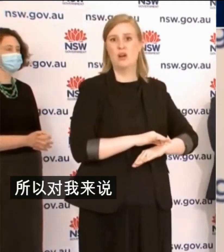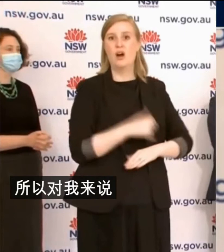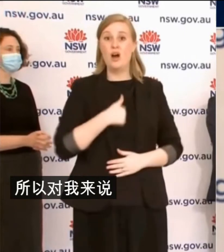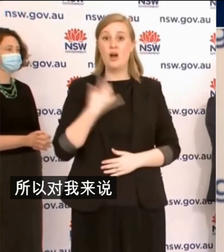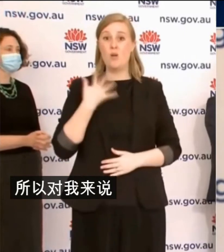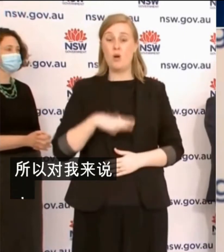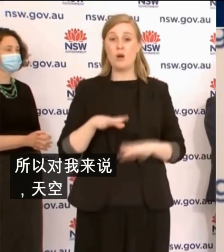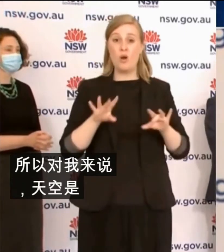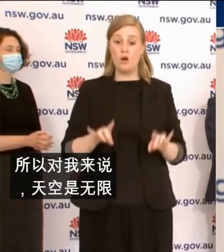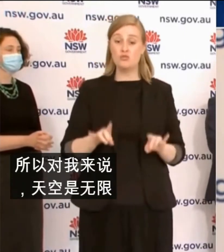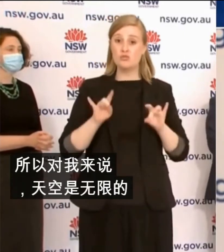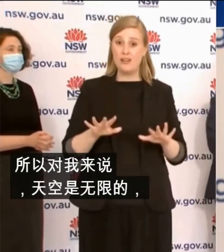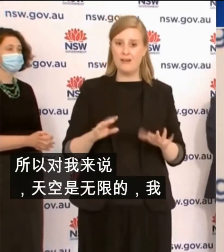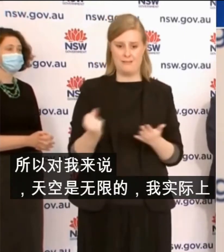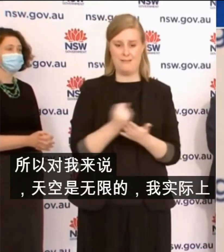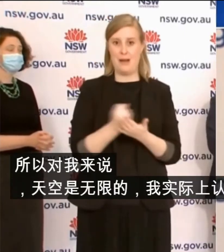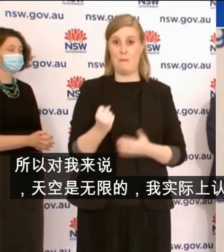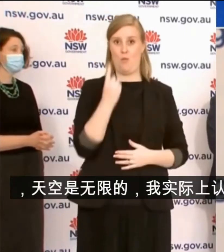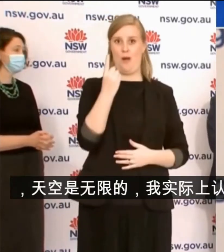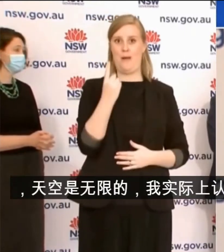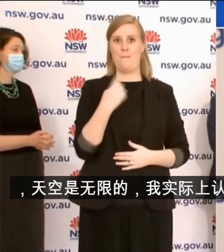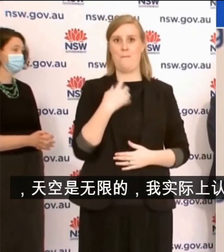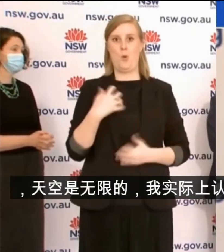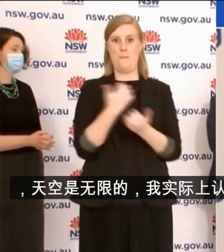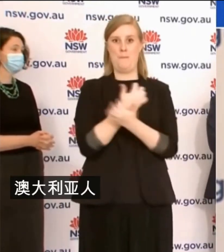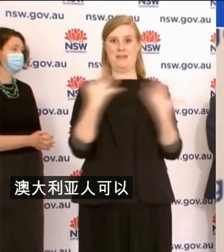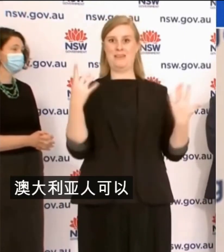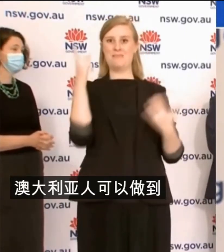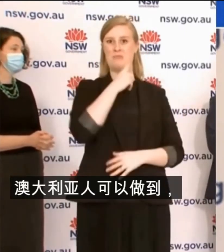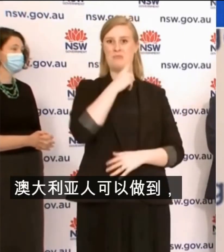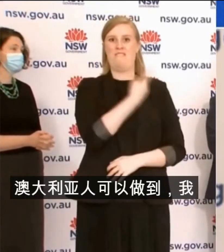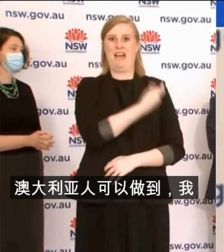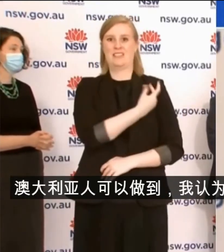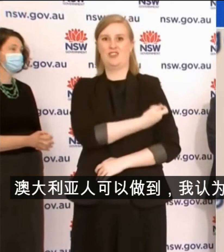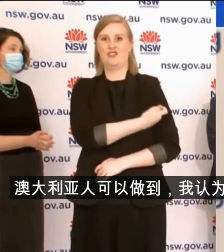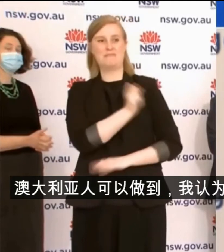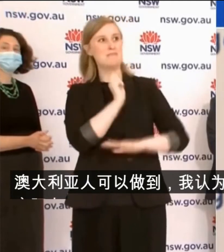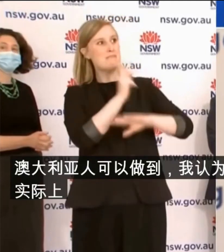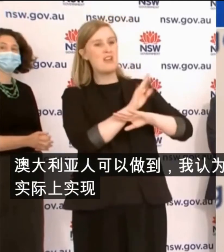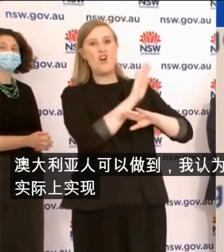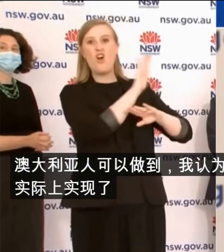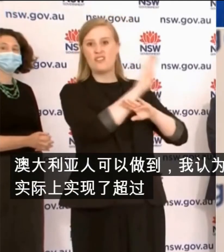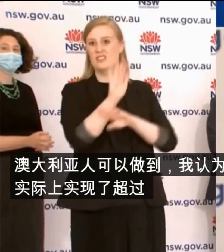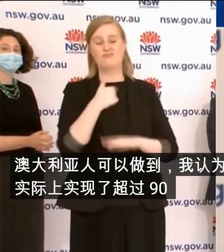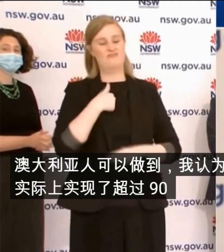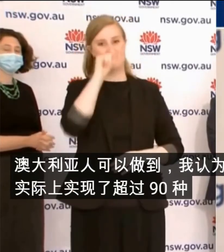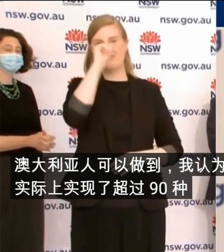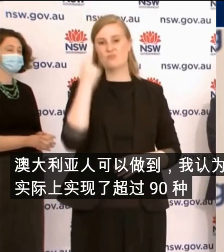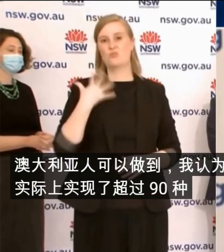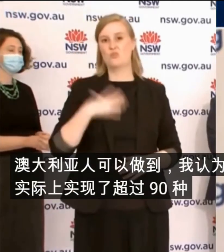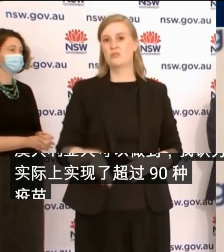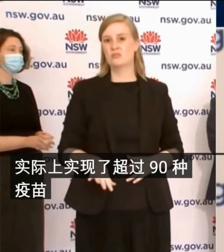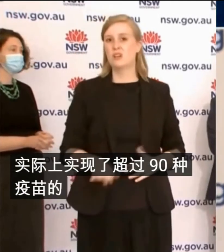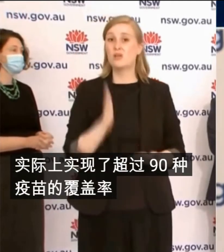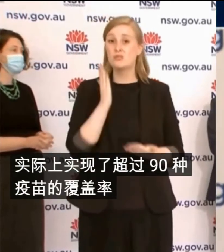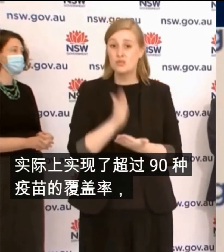for me, the sky's the limit, and I actually think that Australians can do it. I think we can actually achieve well over